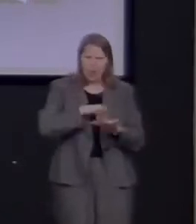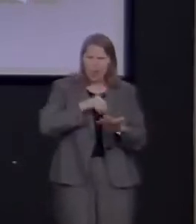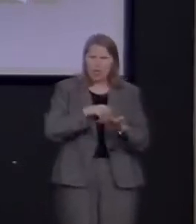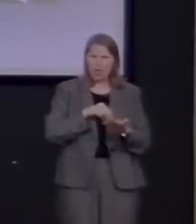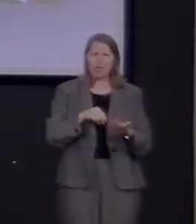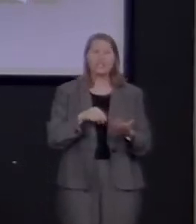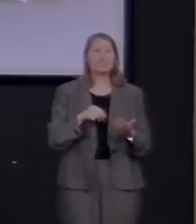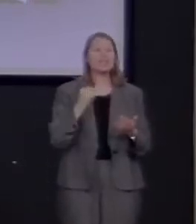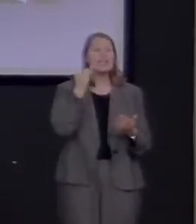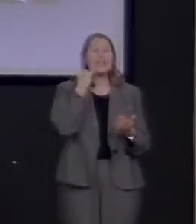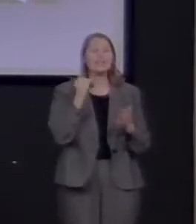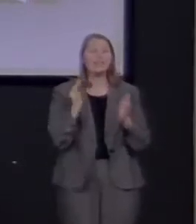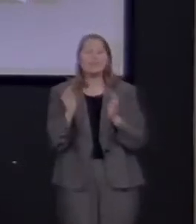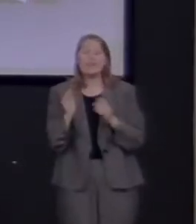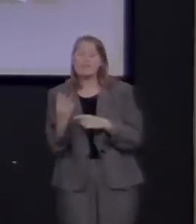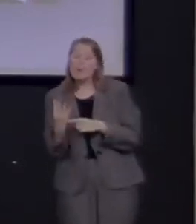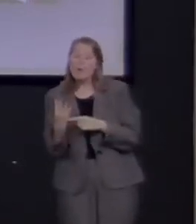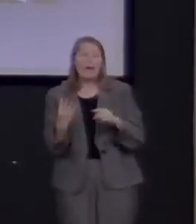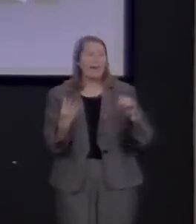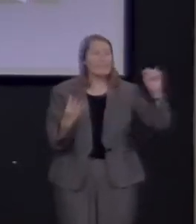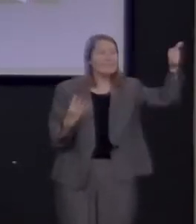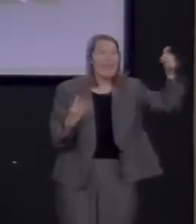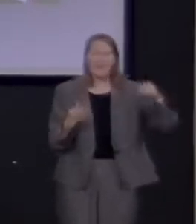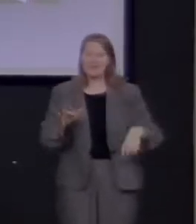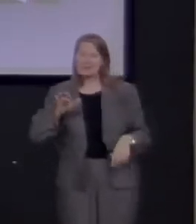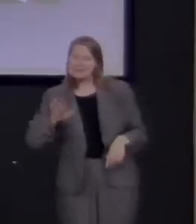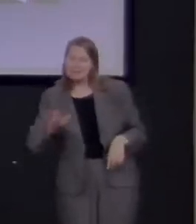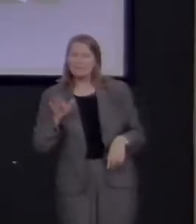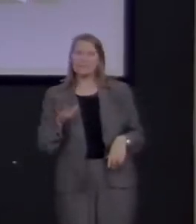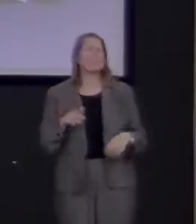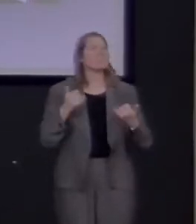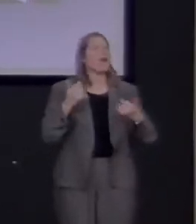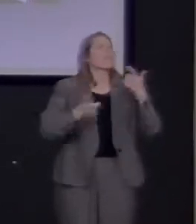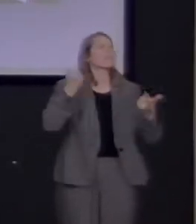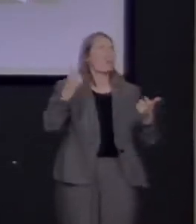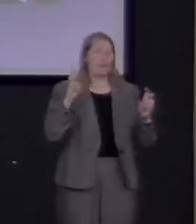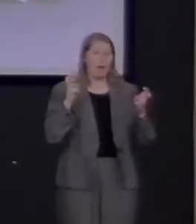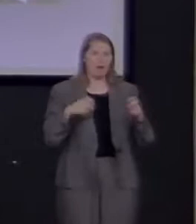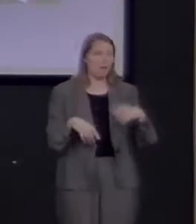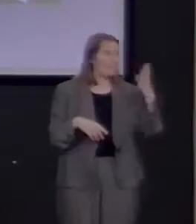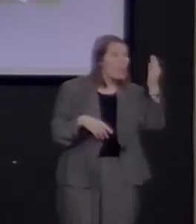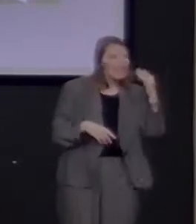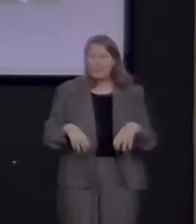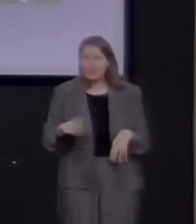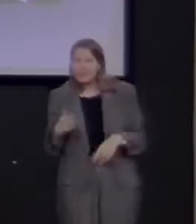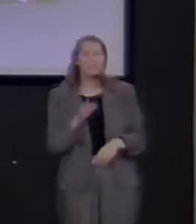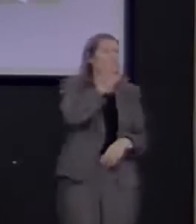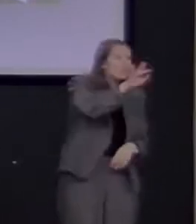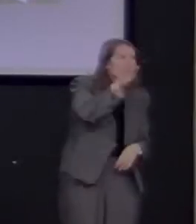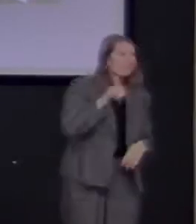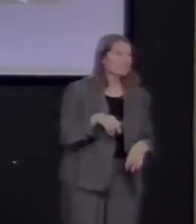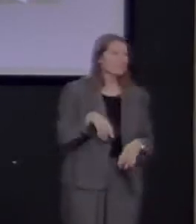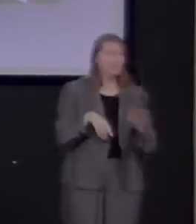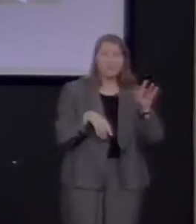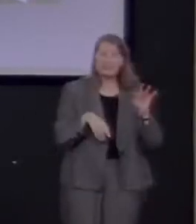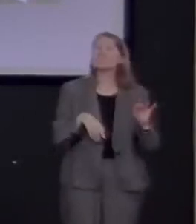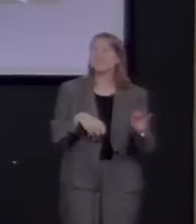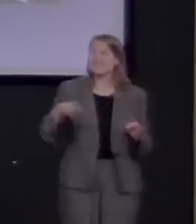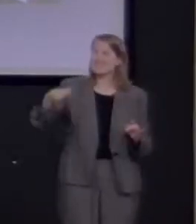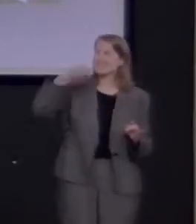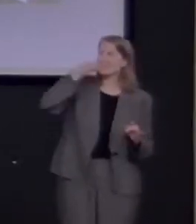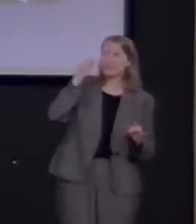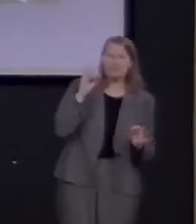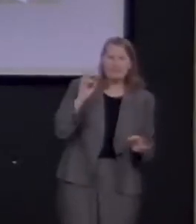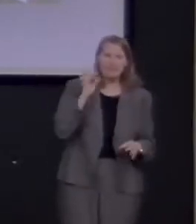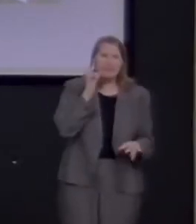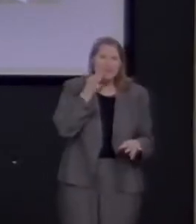press the smaller number and then press the larger number of dots. And the monkeys get pretty good at this. They get some rewards. They get a squirt of